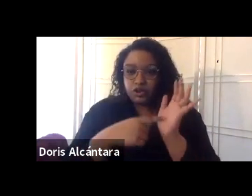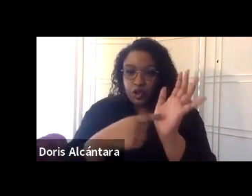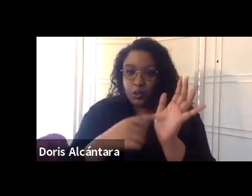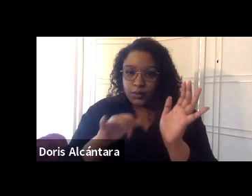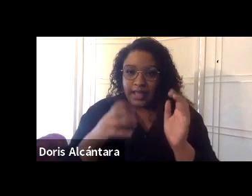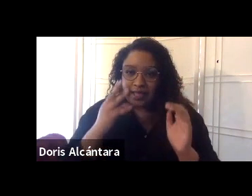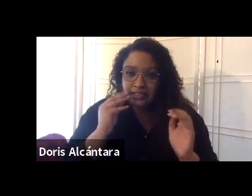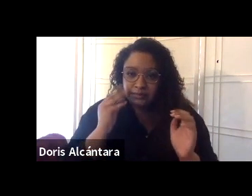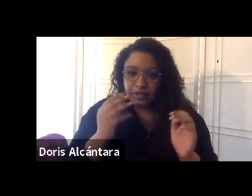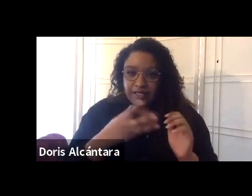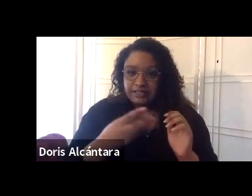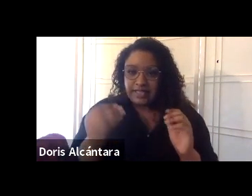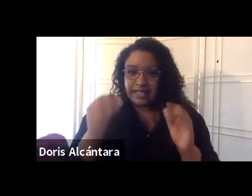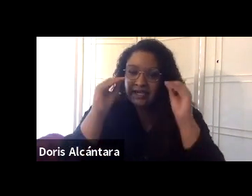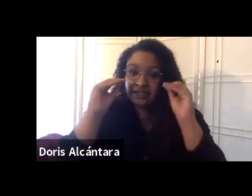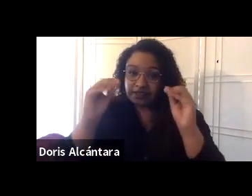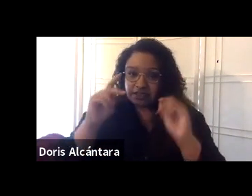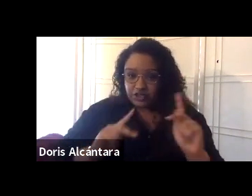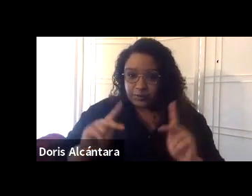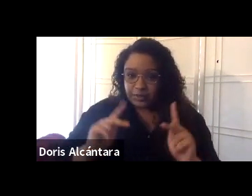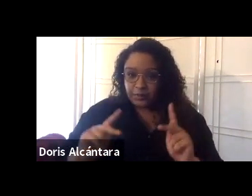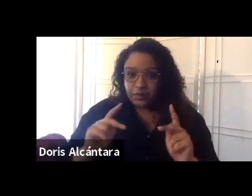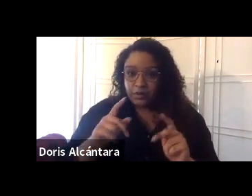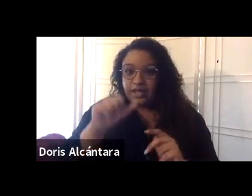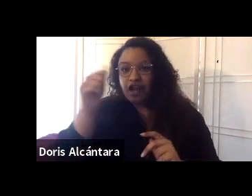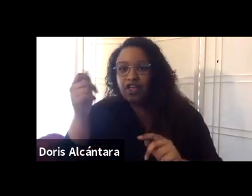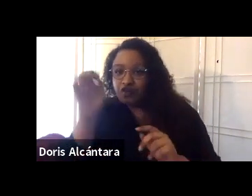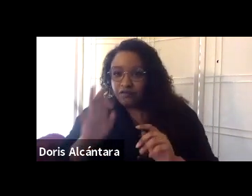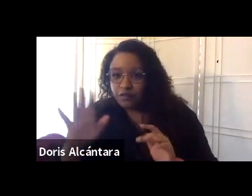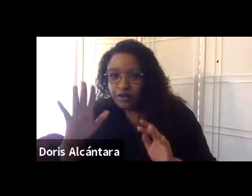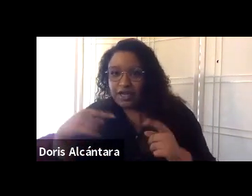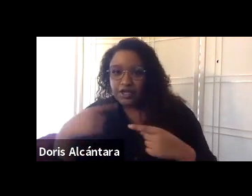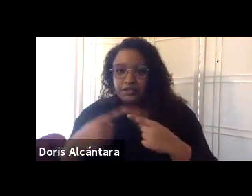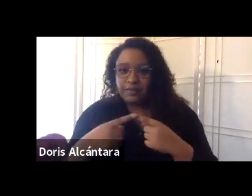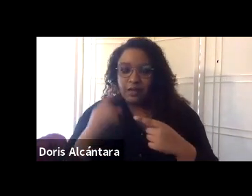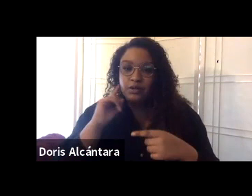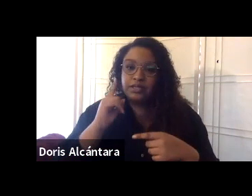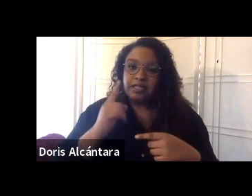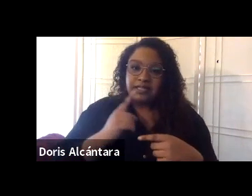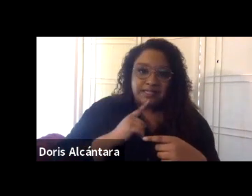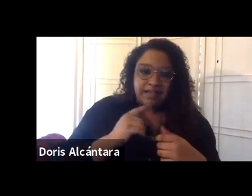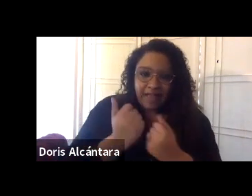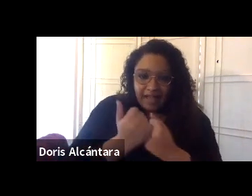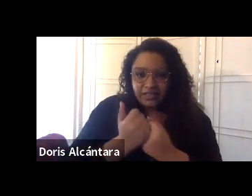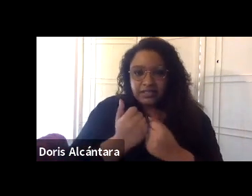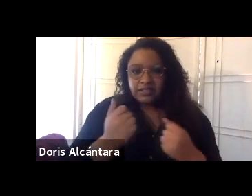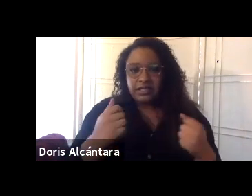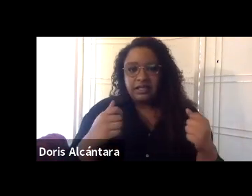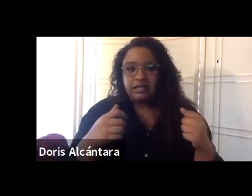I had the opportunity to really, have a